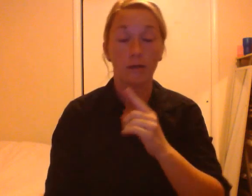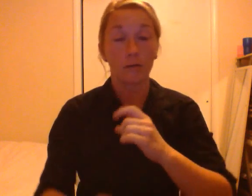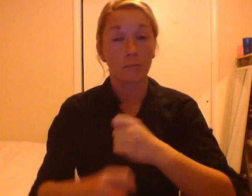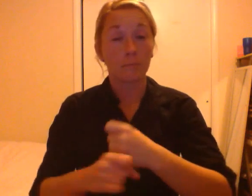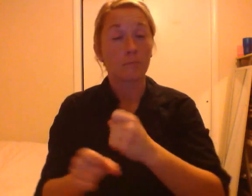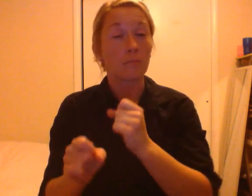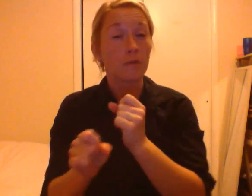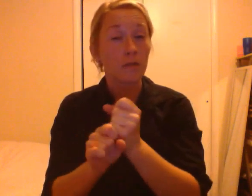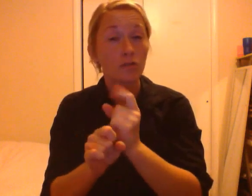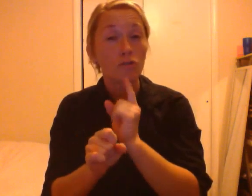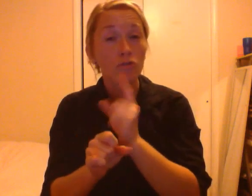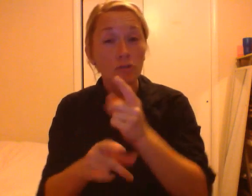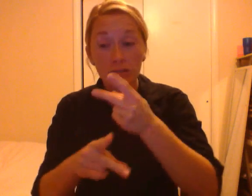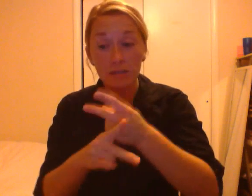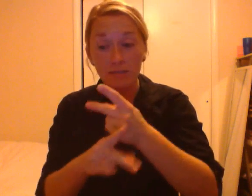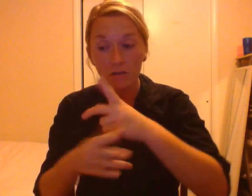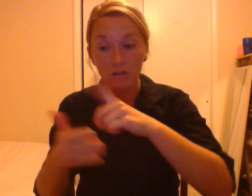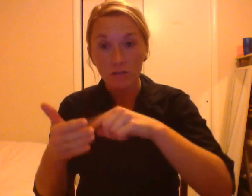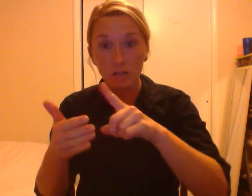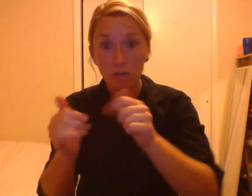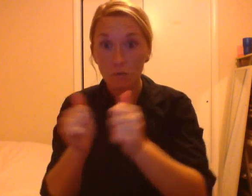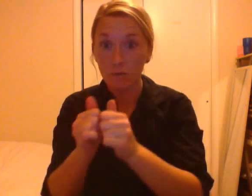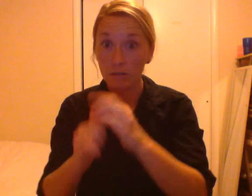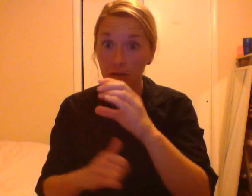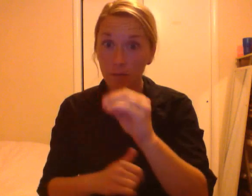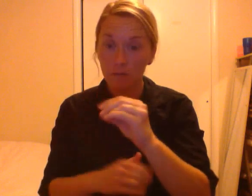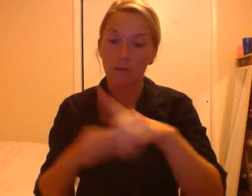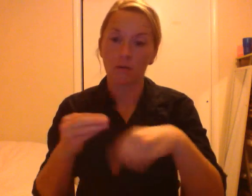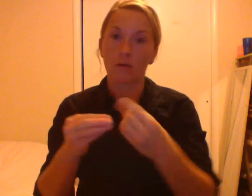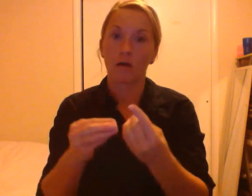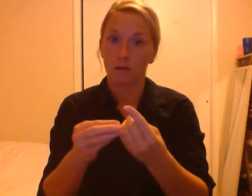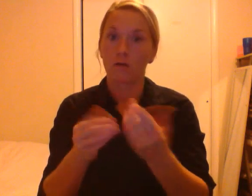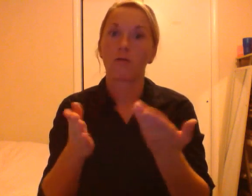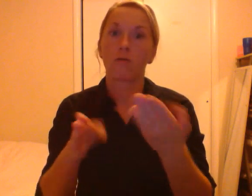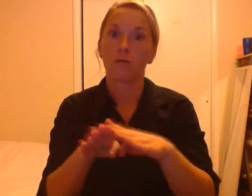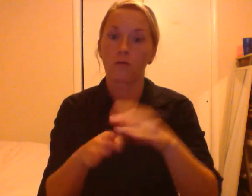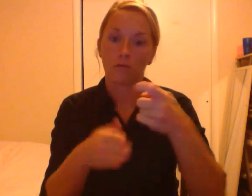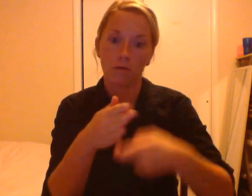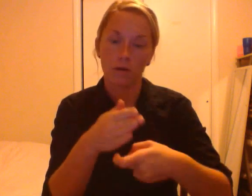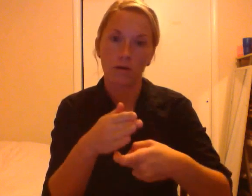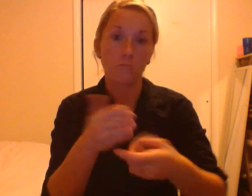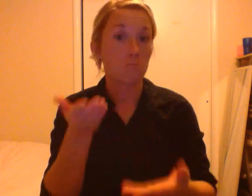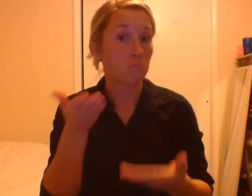the closing costs. As I said, they might have a policy that you're just not aware of.